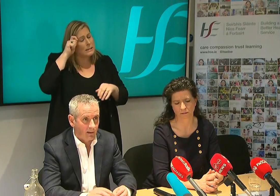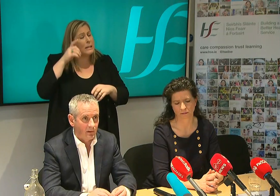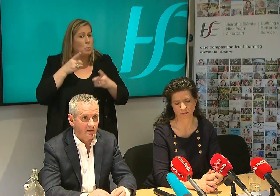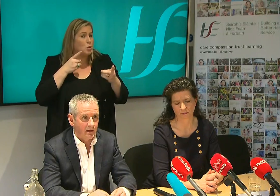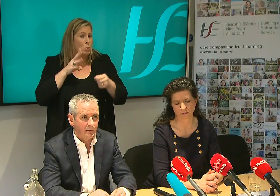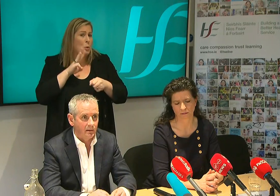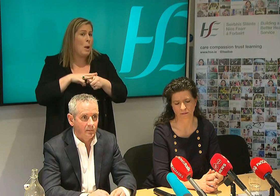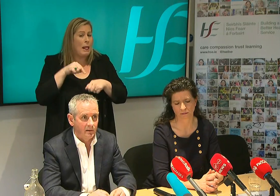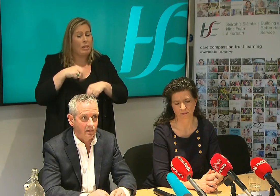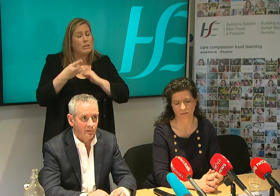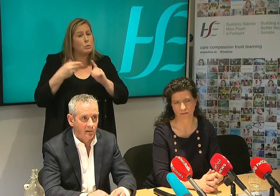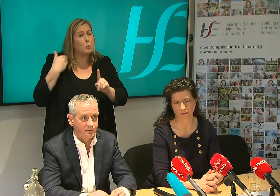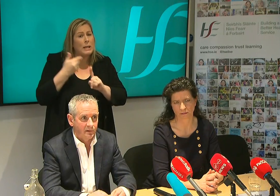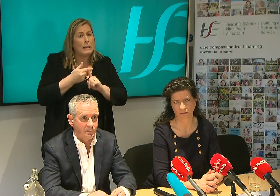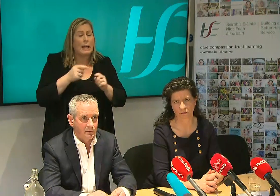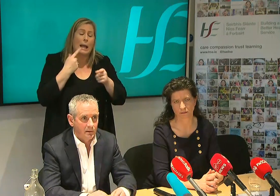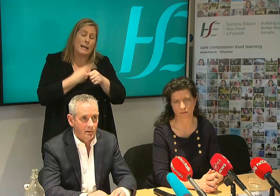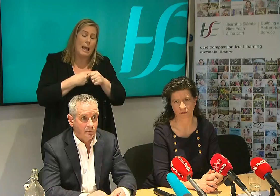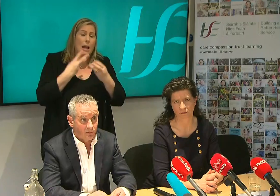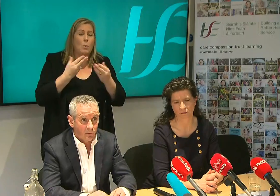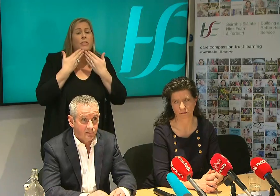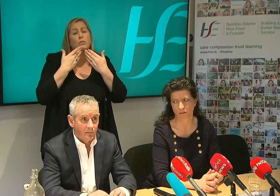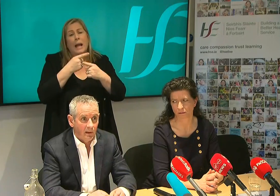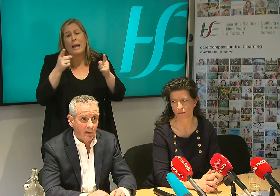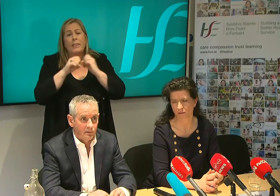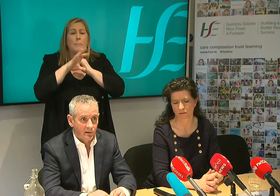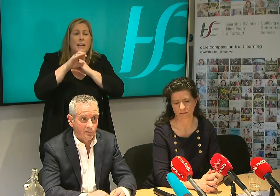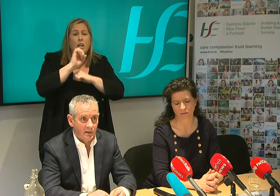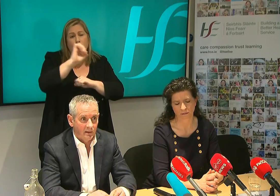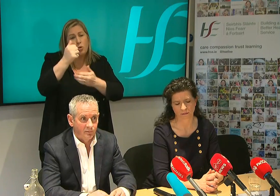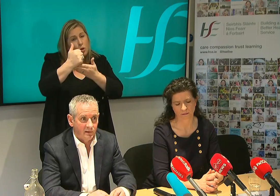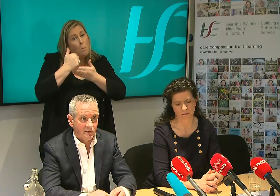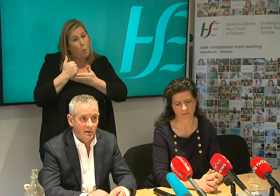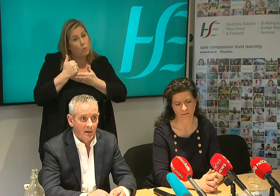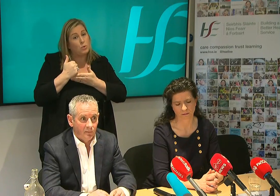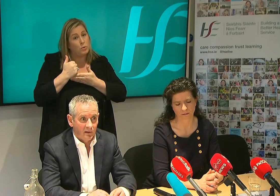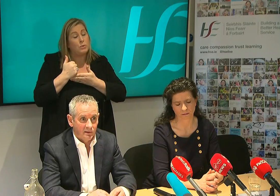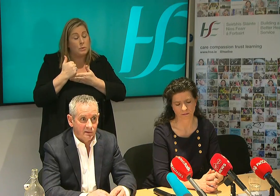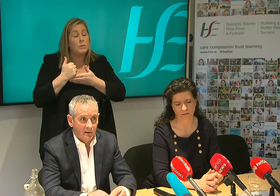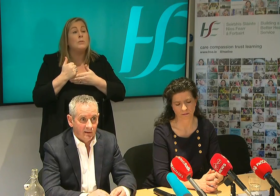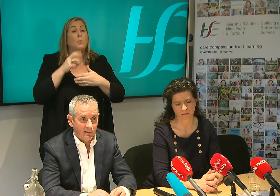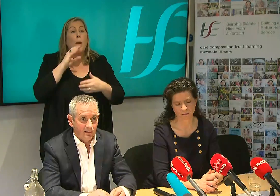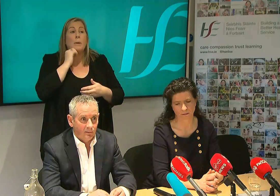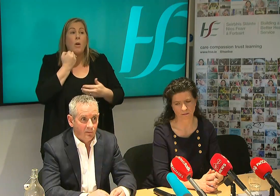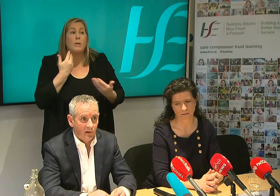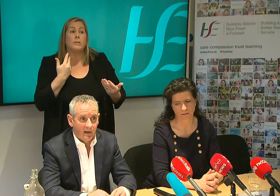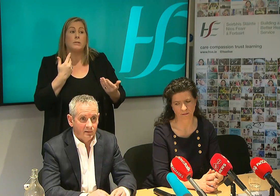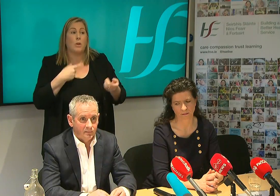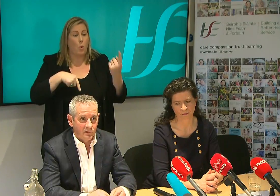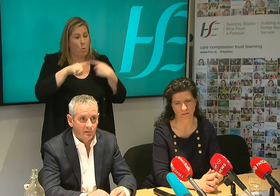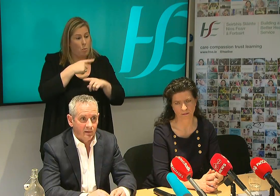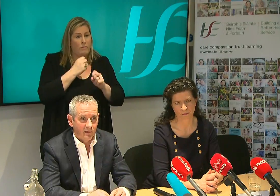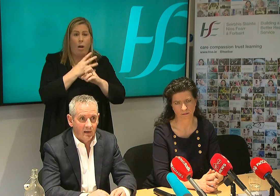And again, I will thank the media overall for their support during this week and that process, because we've all